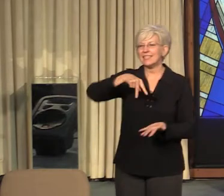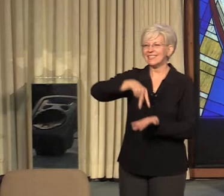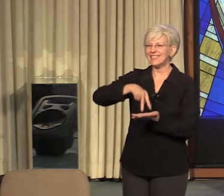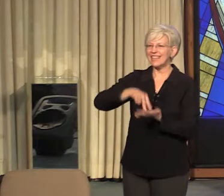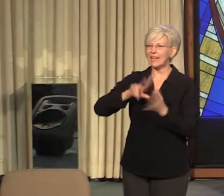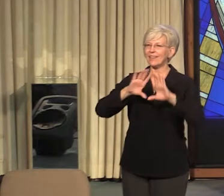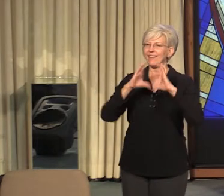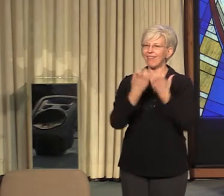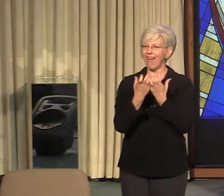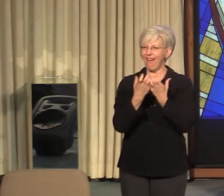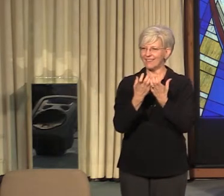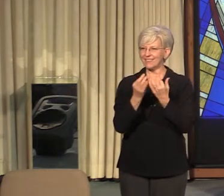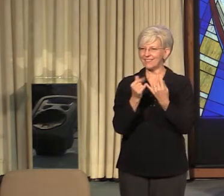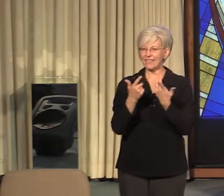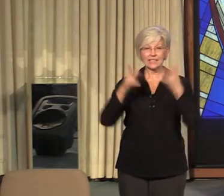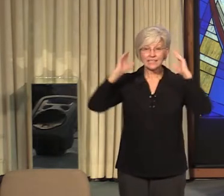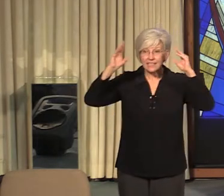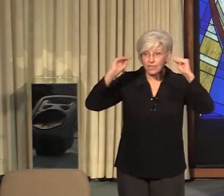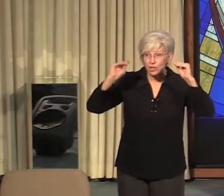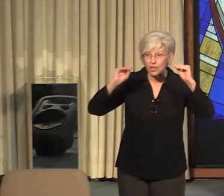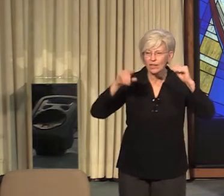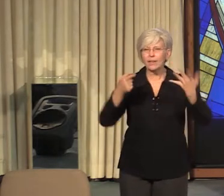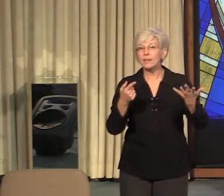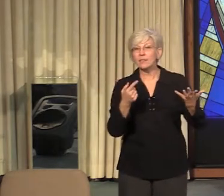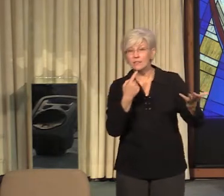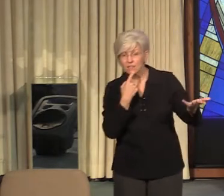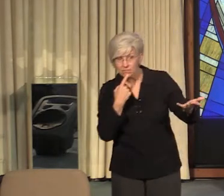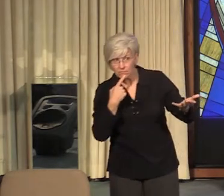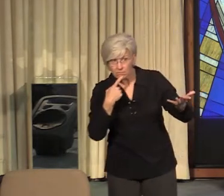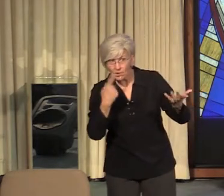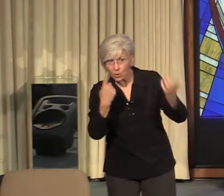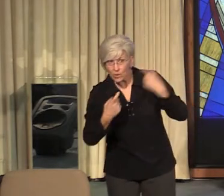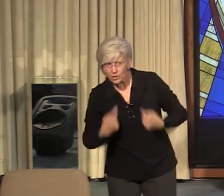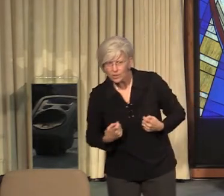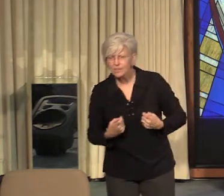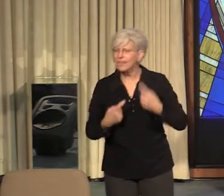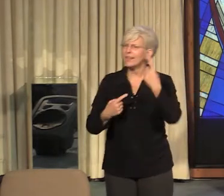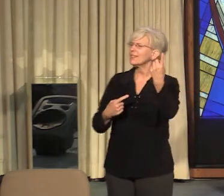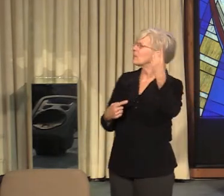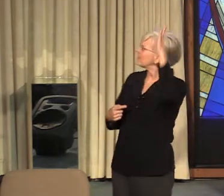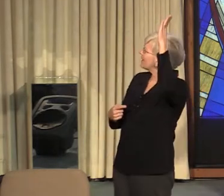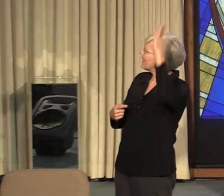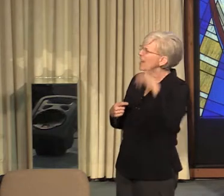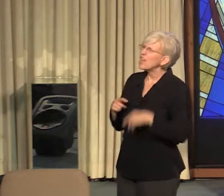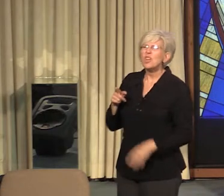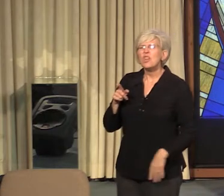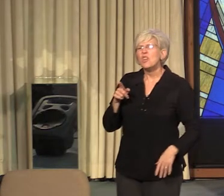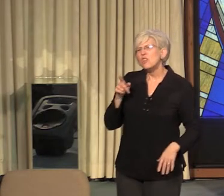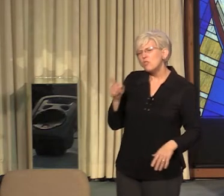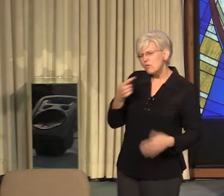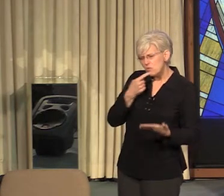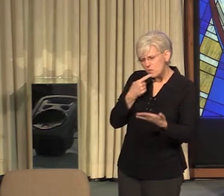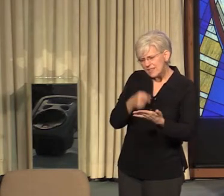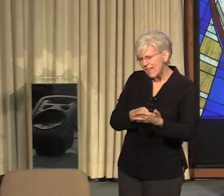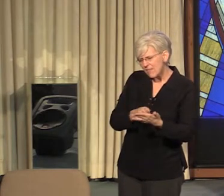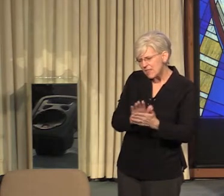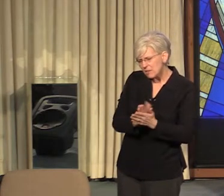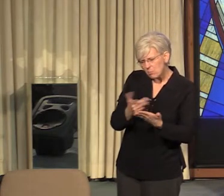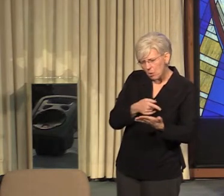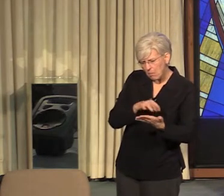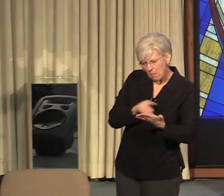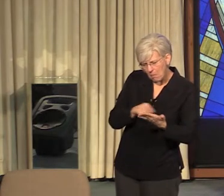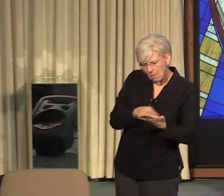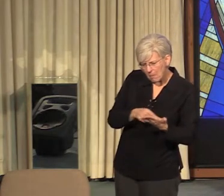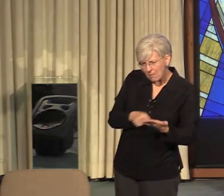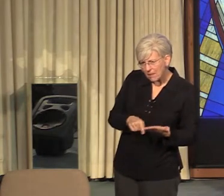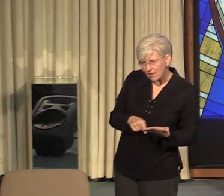it, and, you know, when asking for questions, have one of his students say, hey, but, you know, you said in this book right here, you know, blah, blah,